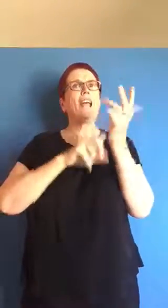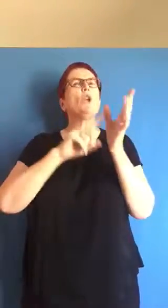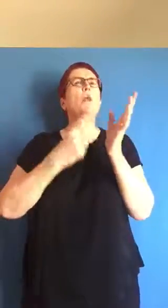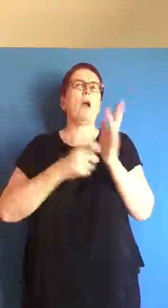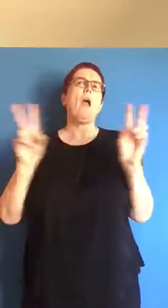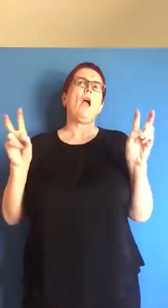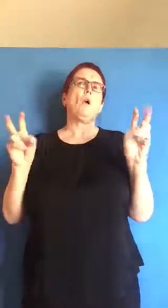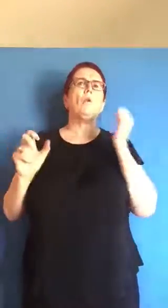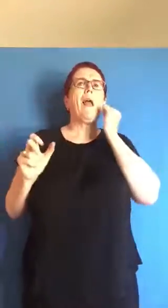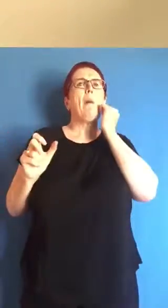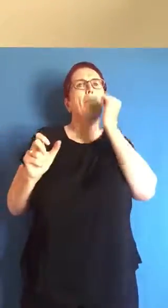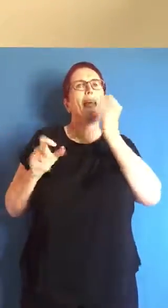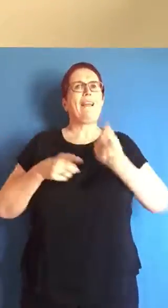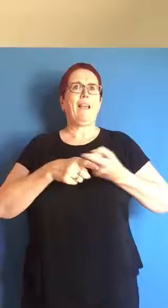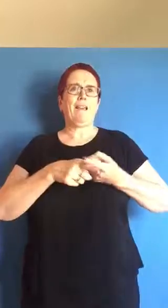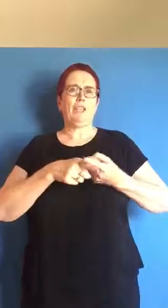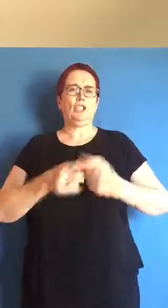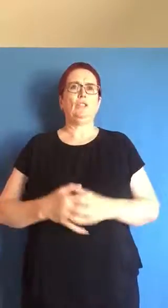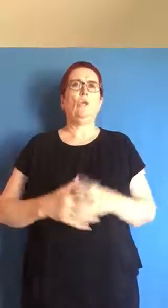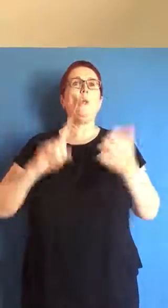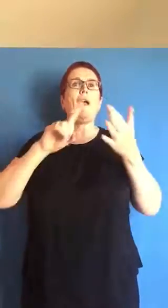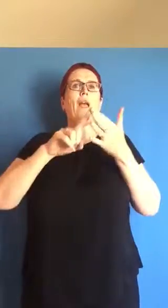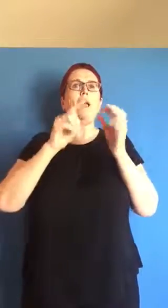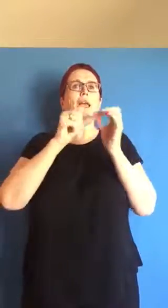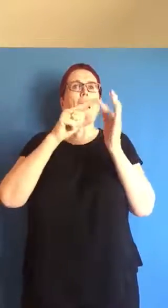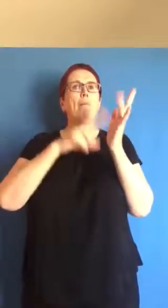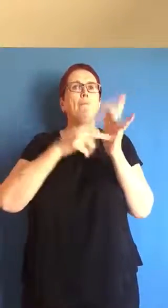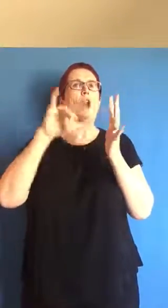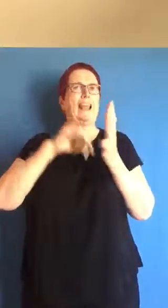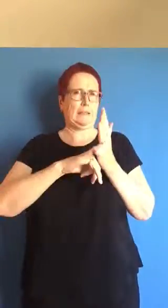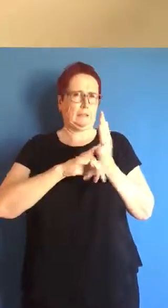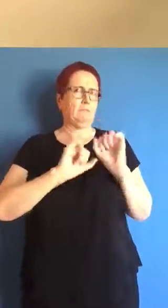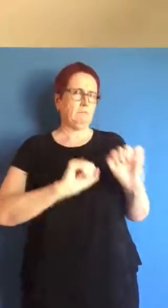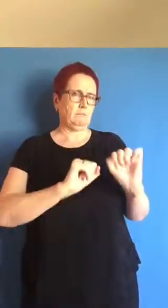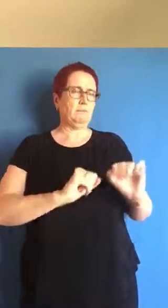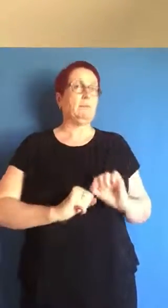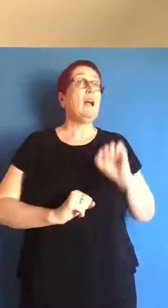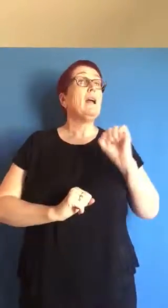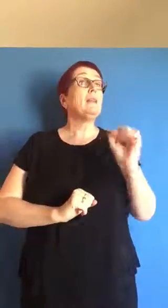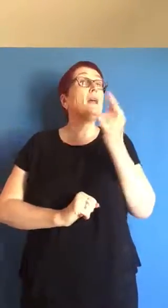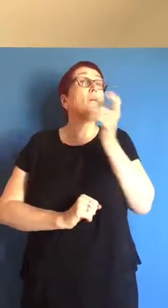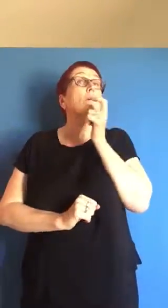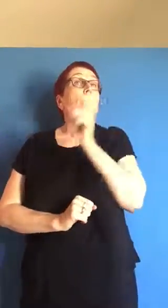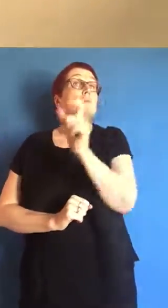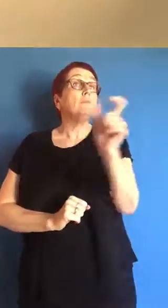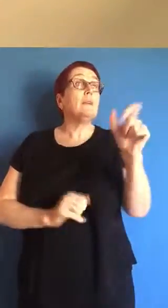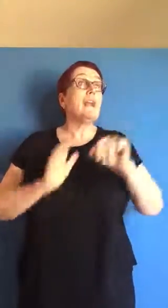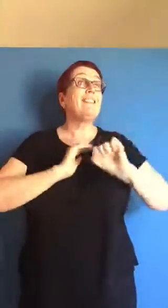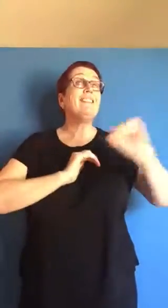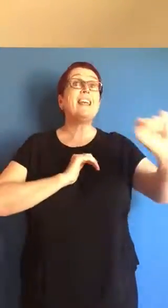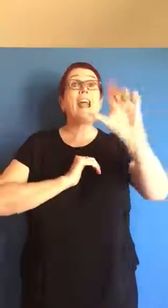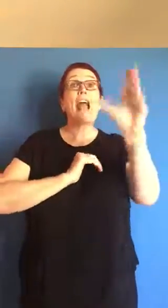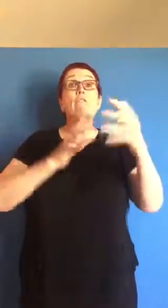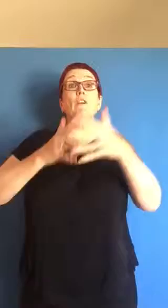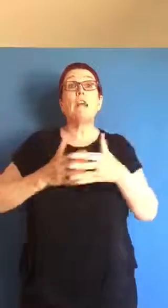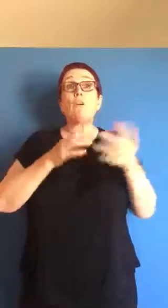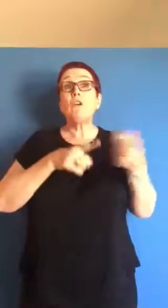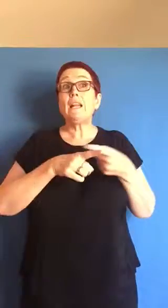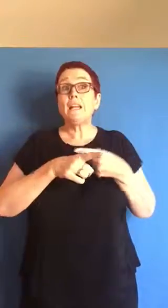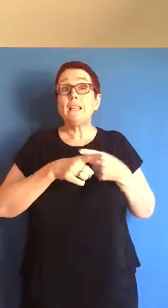called Black English or Ebonics. There's a construction in African American English where you can say he be workin',